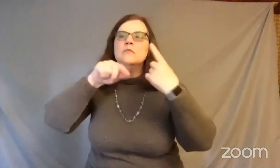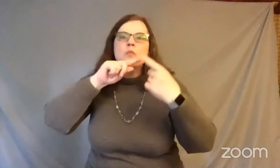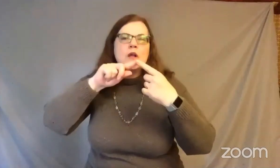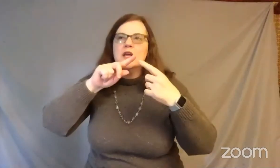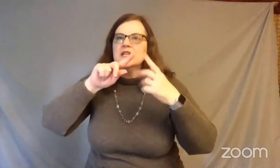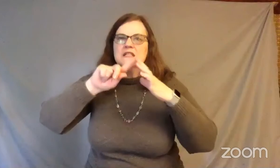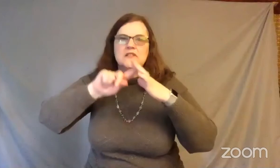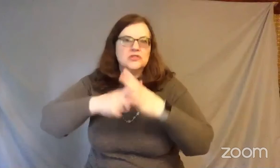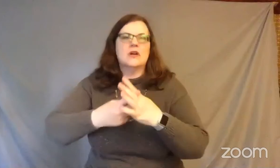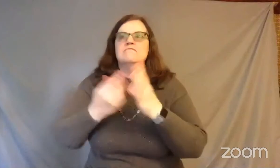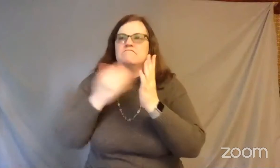third person.